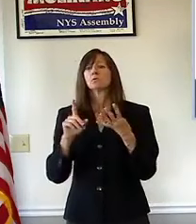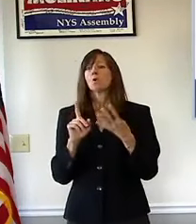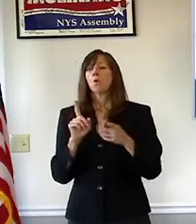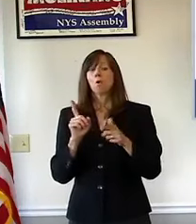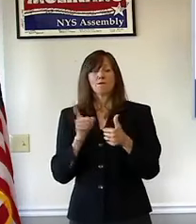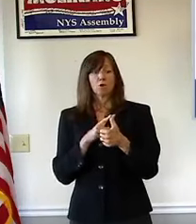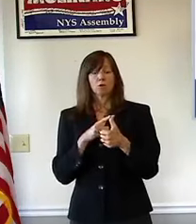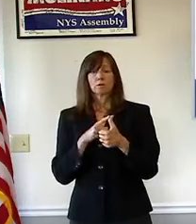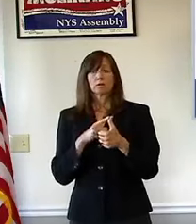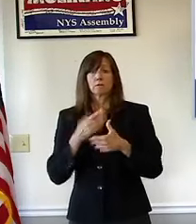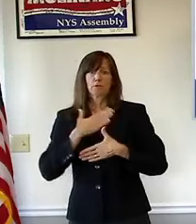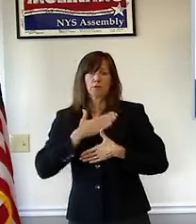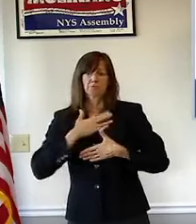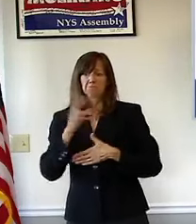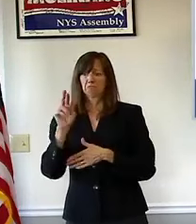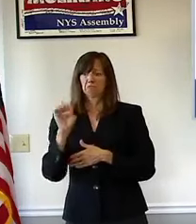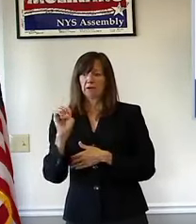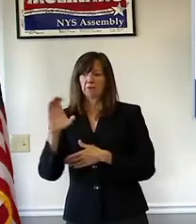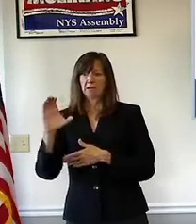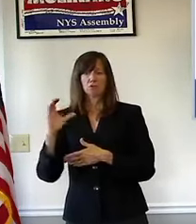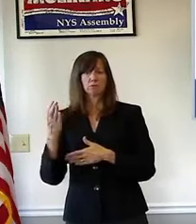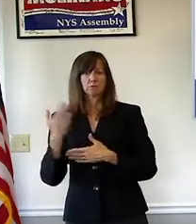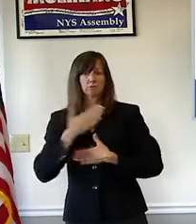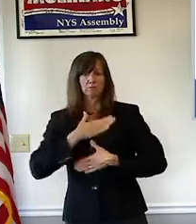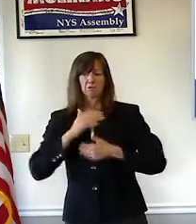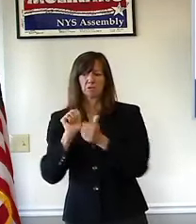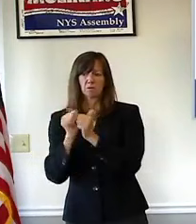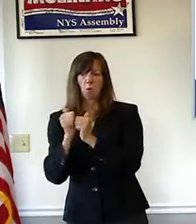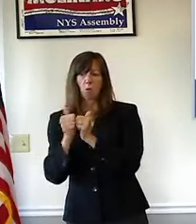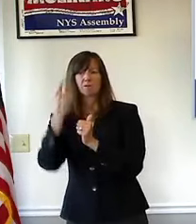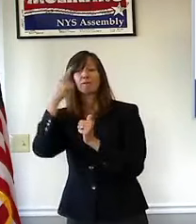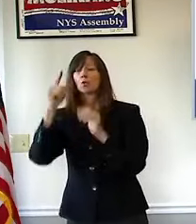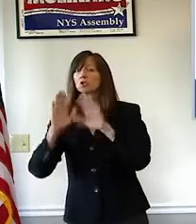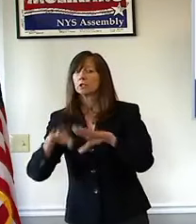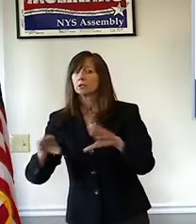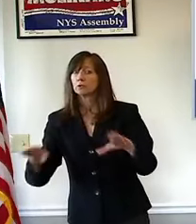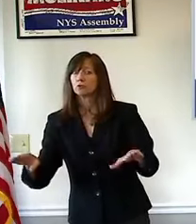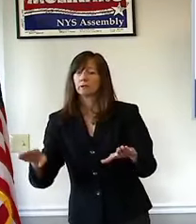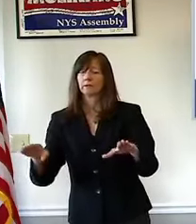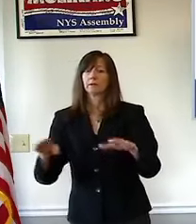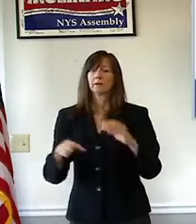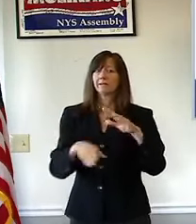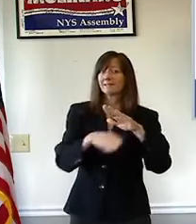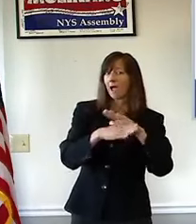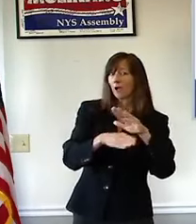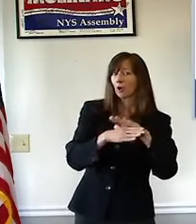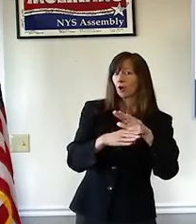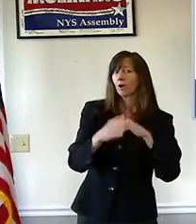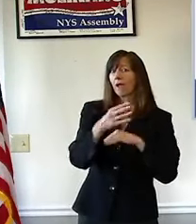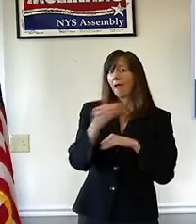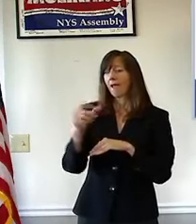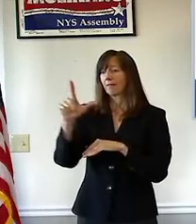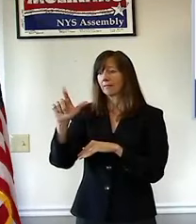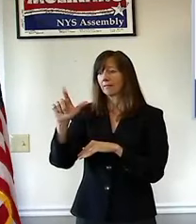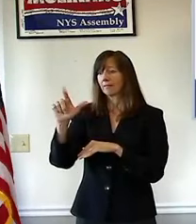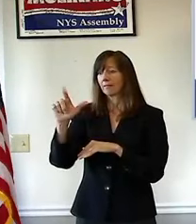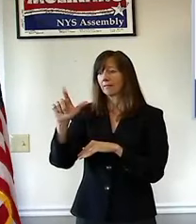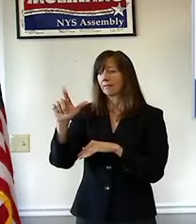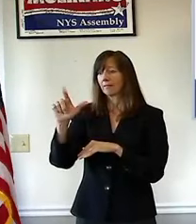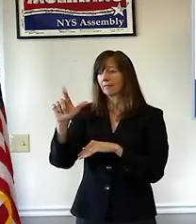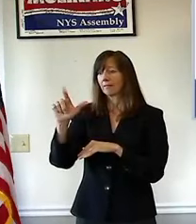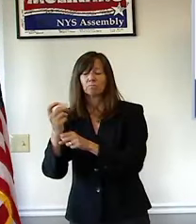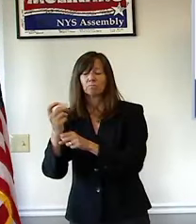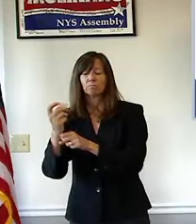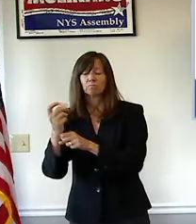for children, specifically soccer and lacrosse. And then the second has to do with outdoor